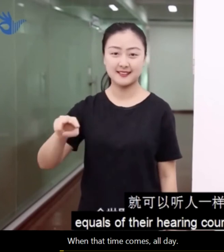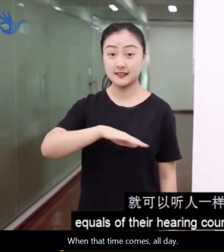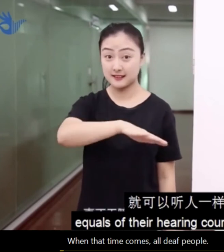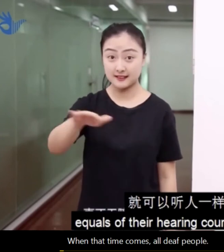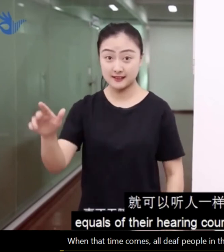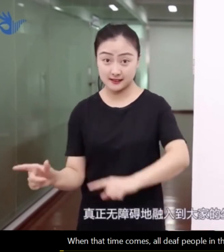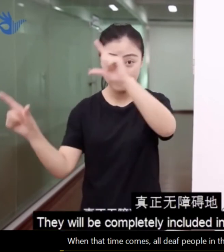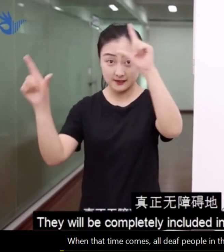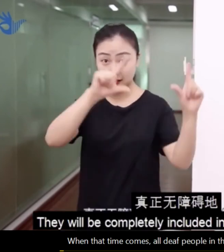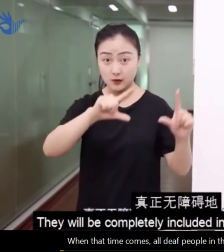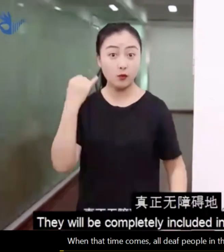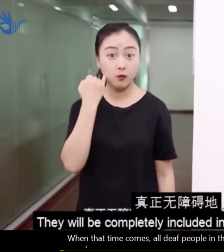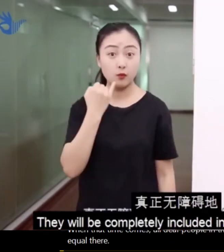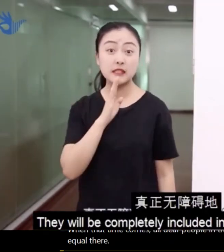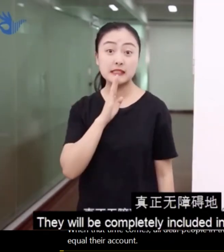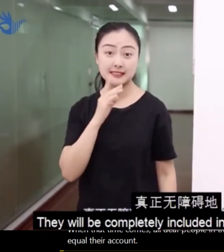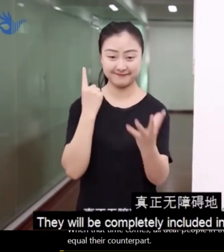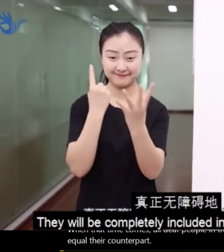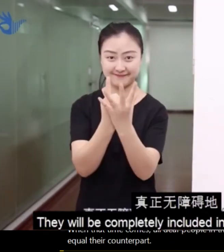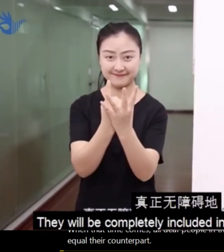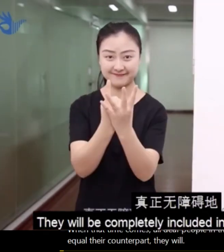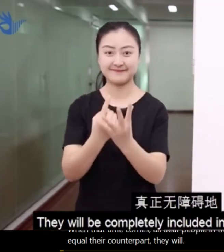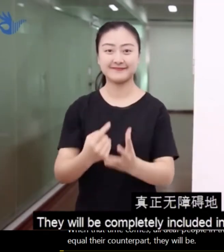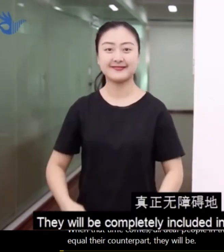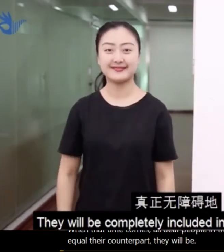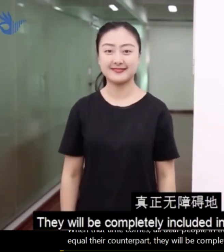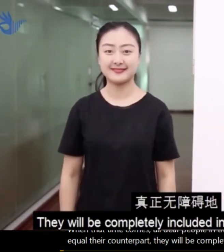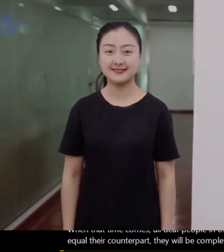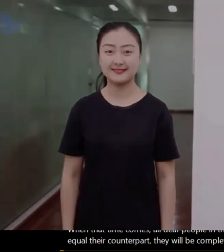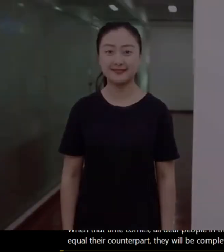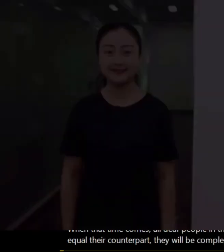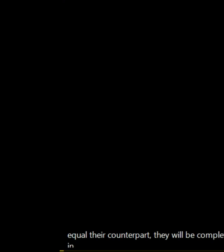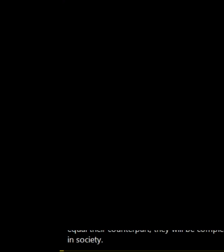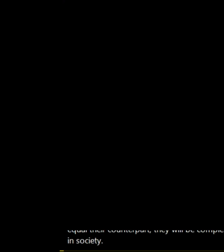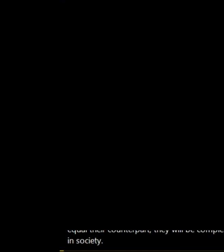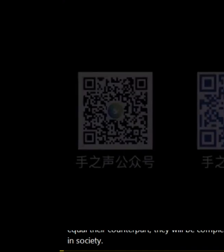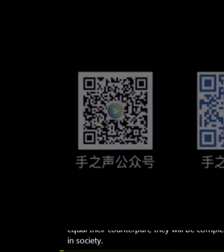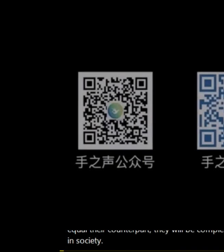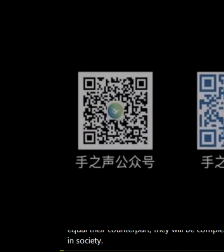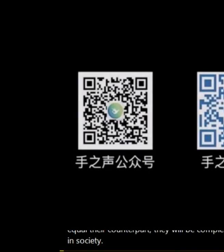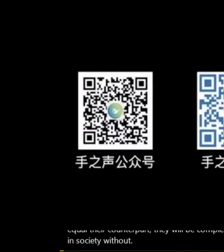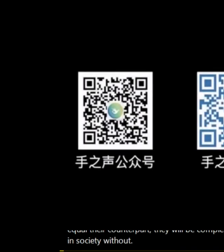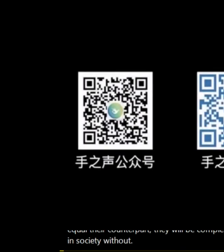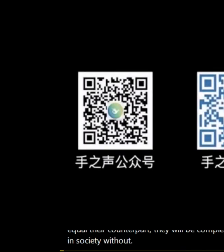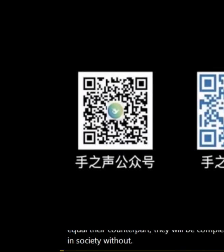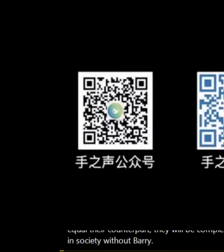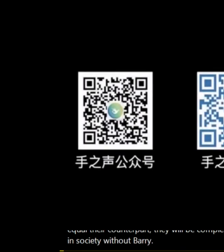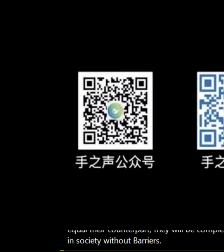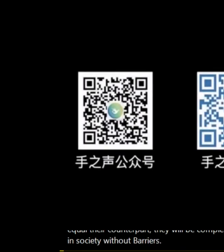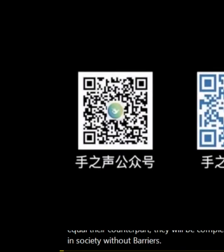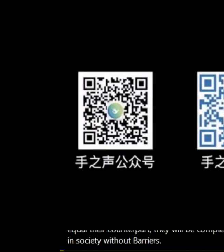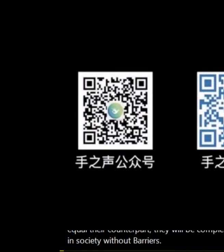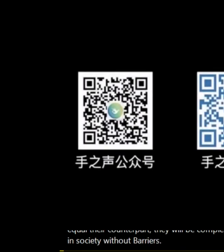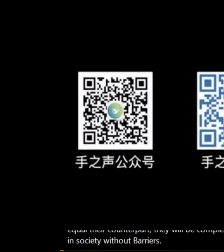deaf people in the world will equal their counterpart. They will be completely included in society without barriers.